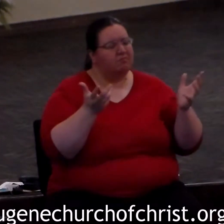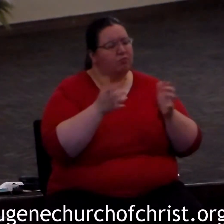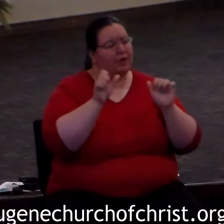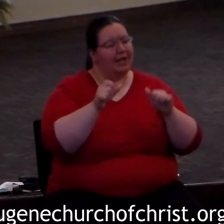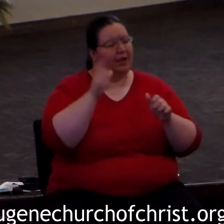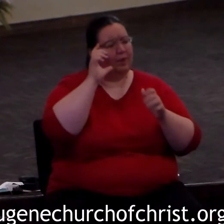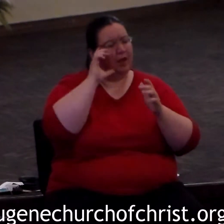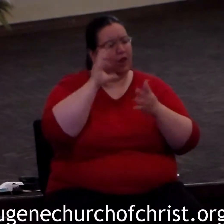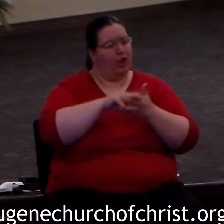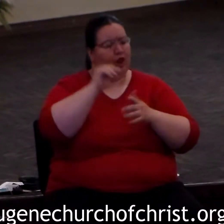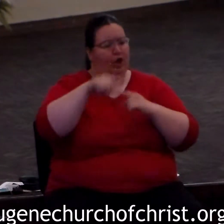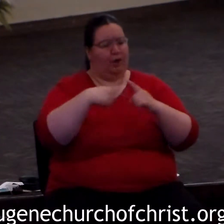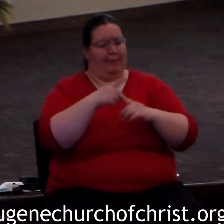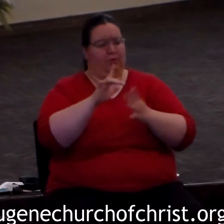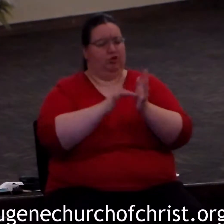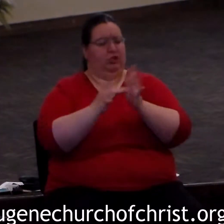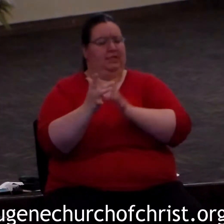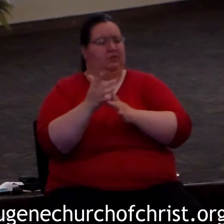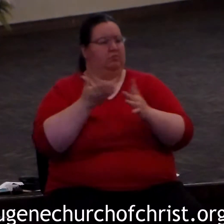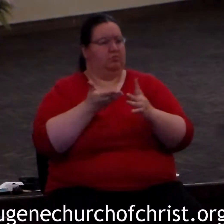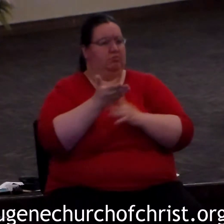and God through that.